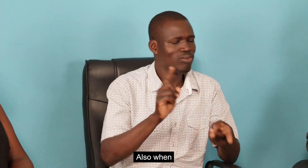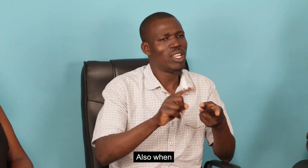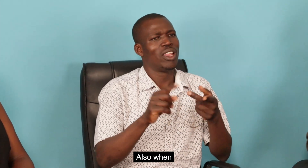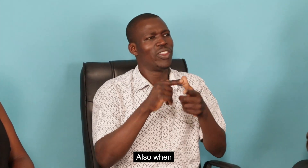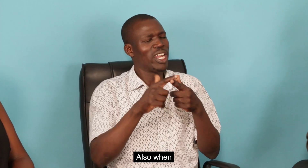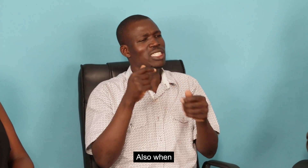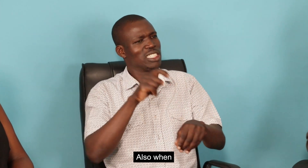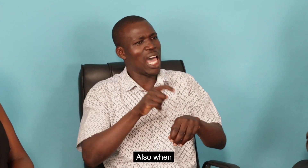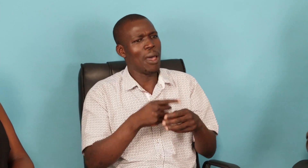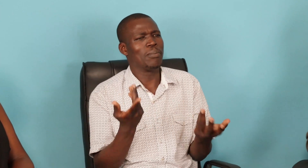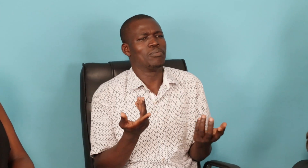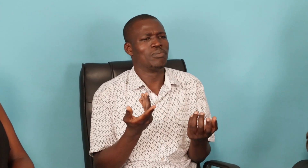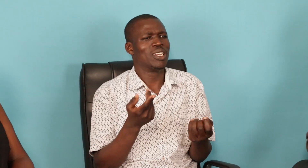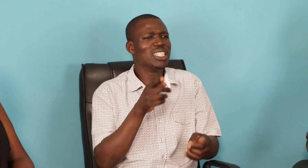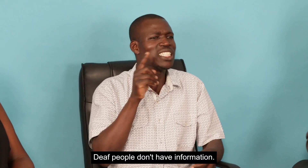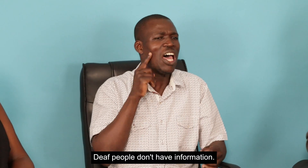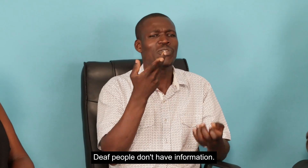people can access. Mm.